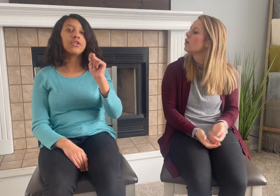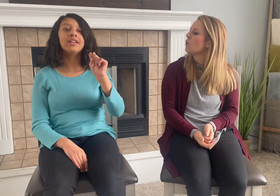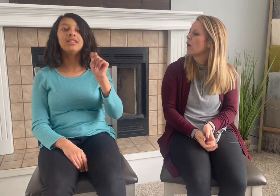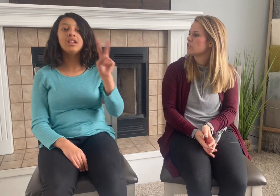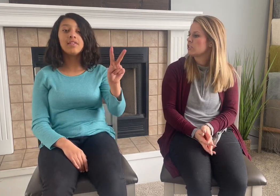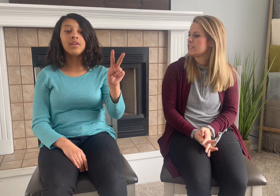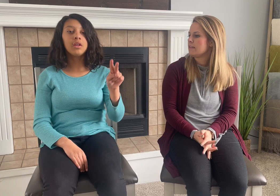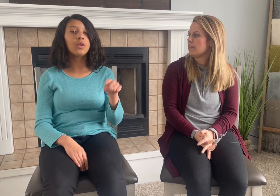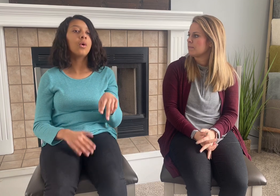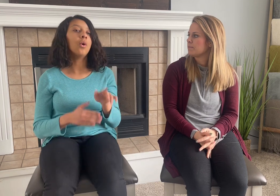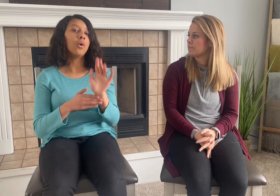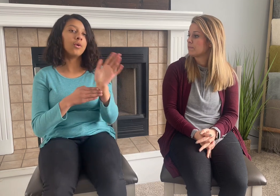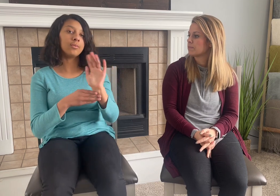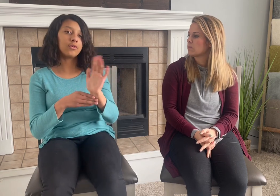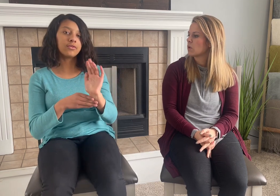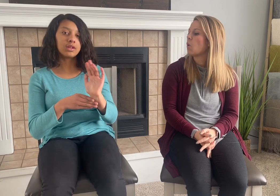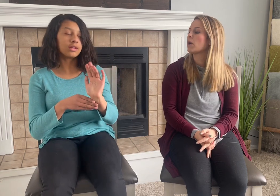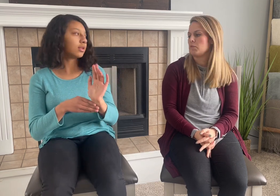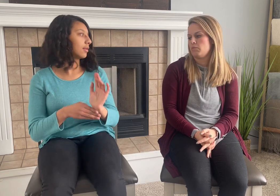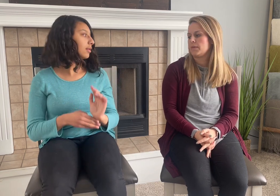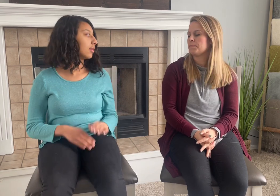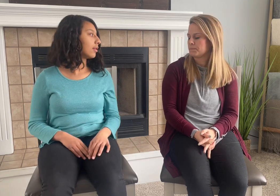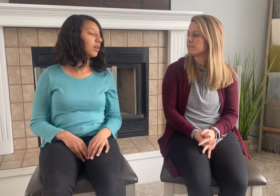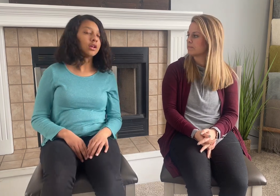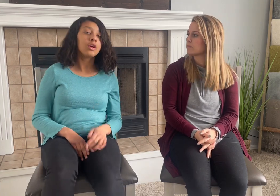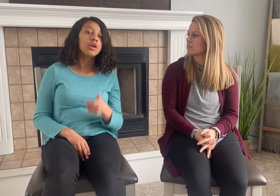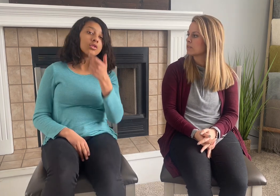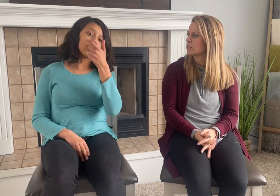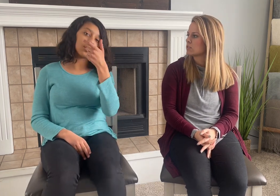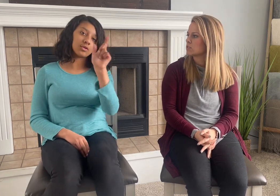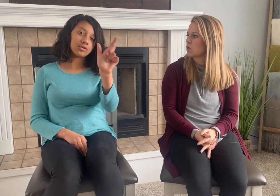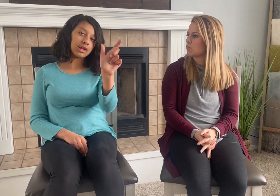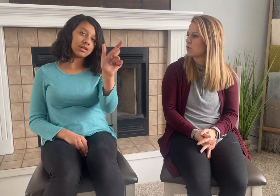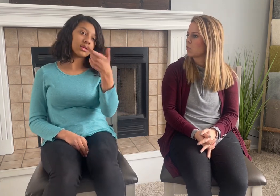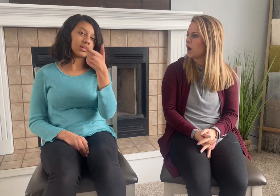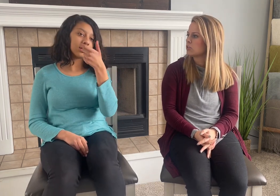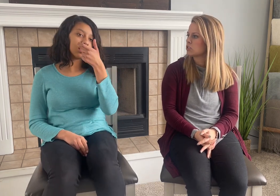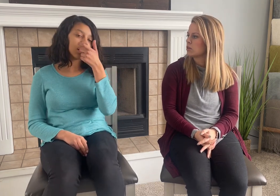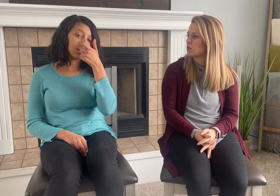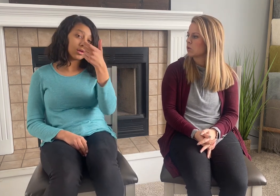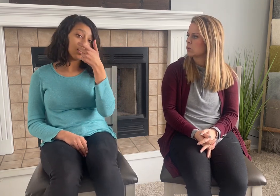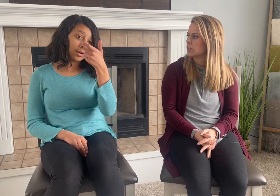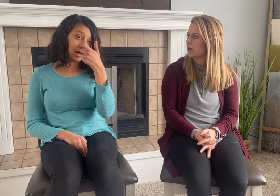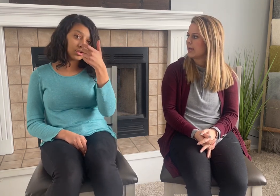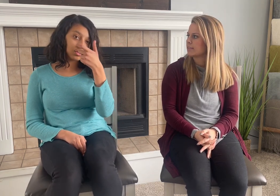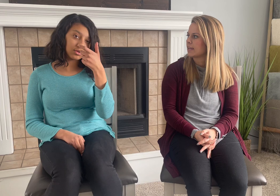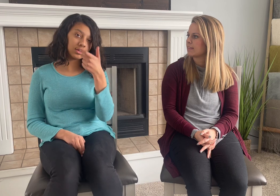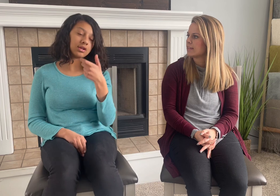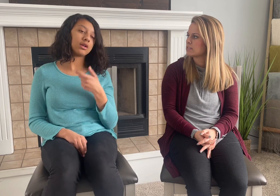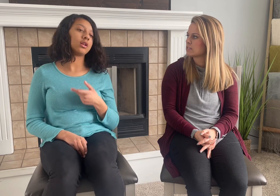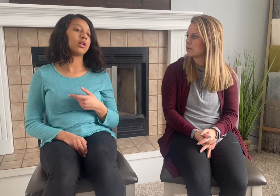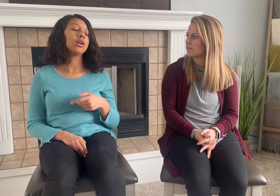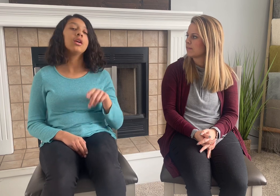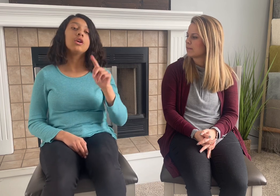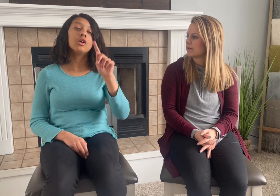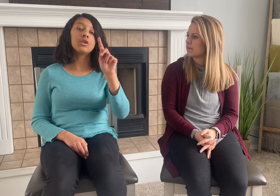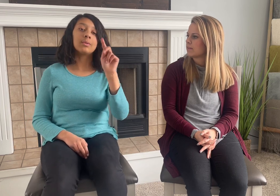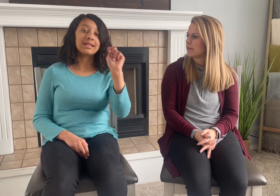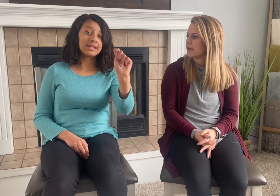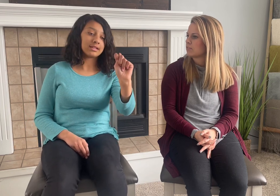Watch TV or a movie. So for watch, we're holding our hand like this. And